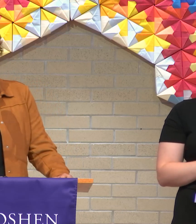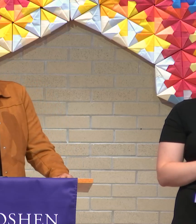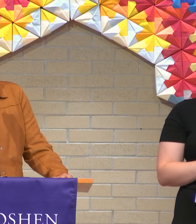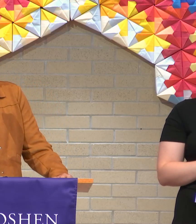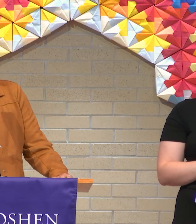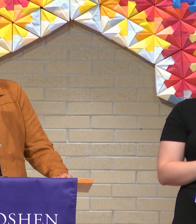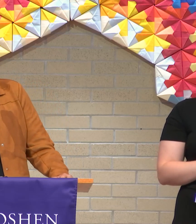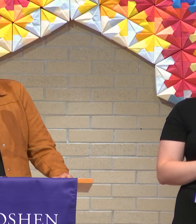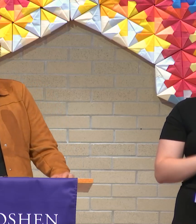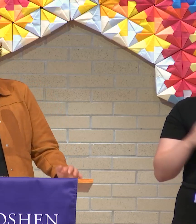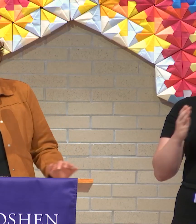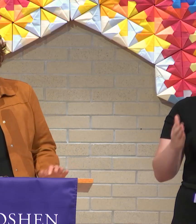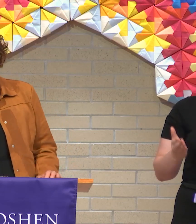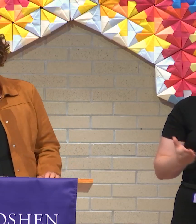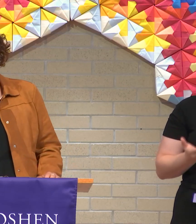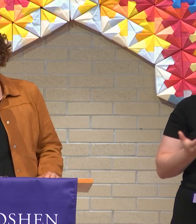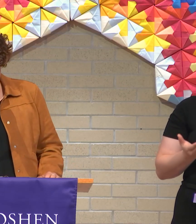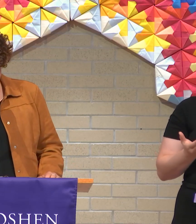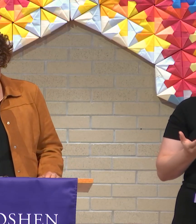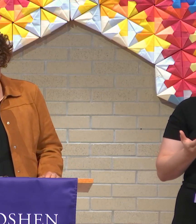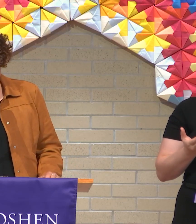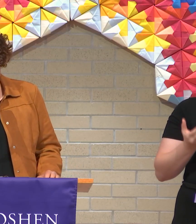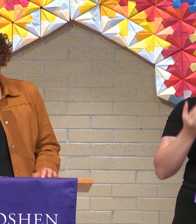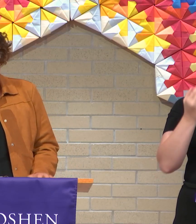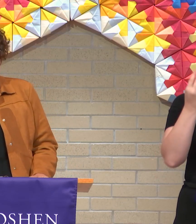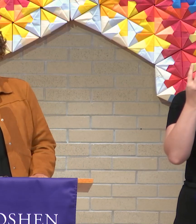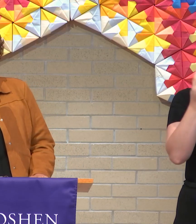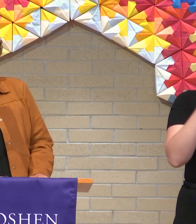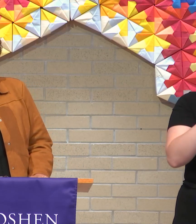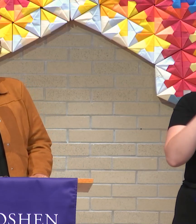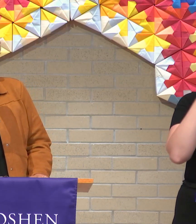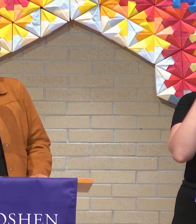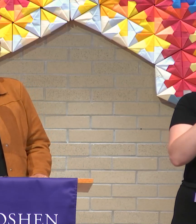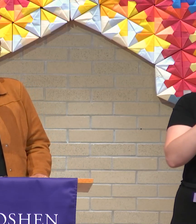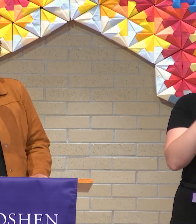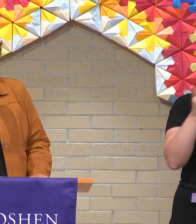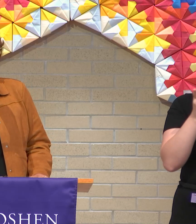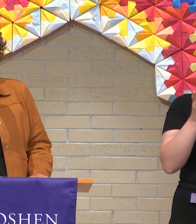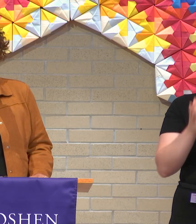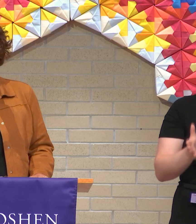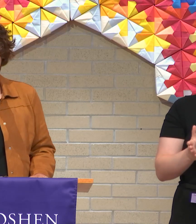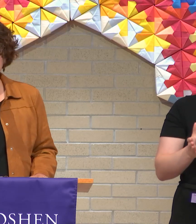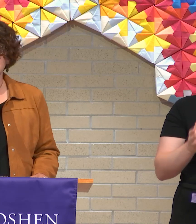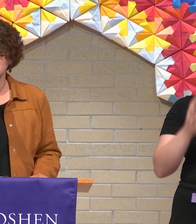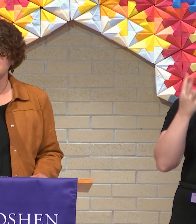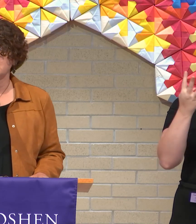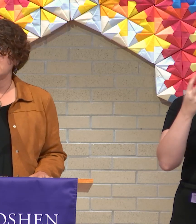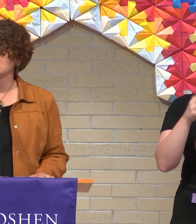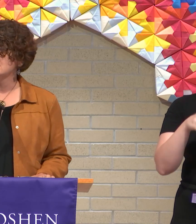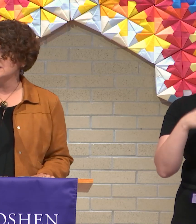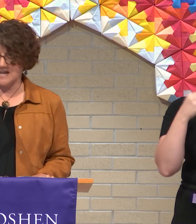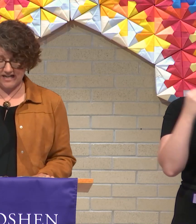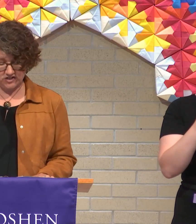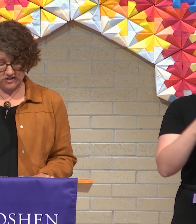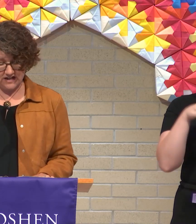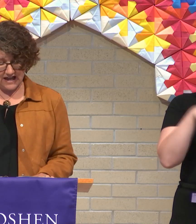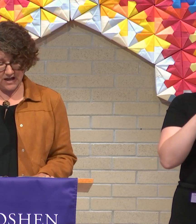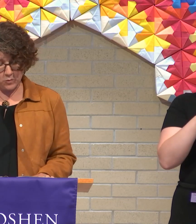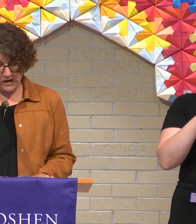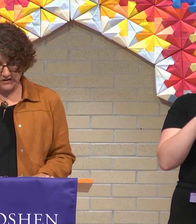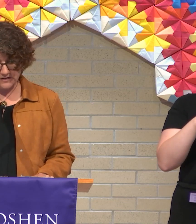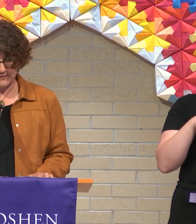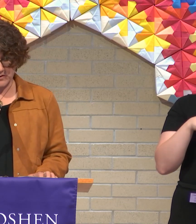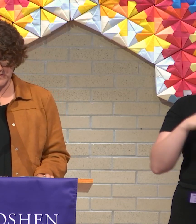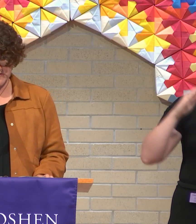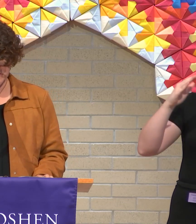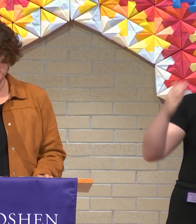So this is my fourth year in this role. It's the fourth year that I get to stand up on this stage